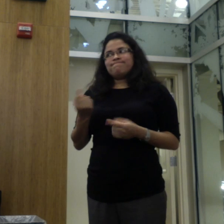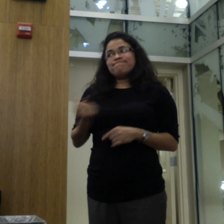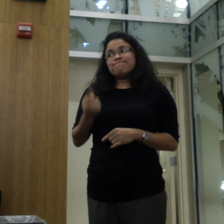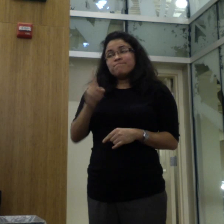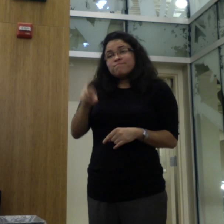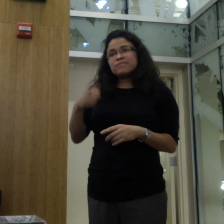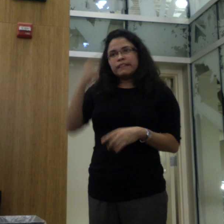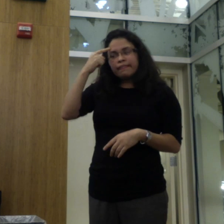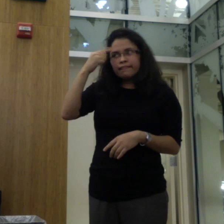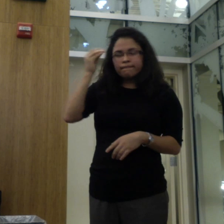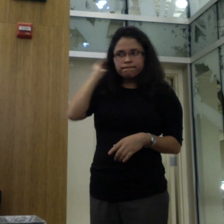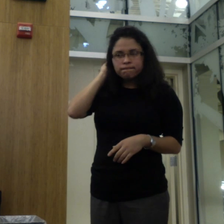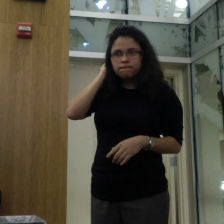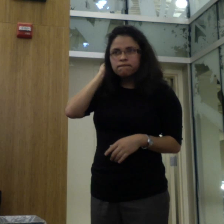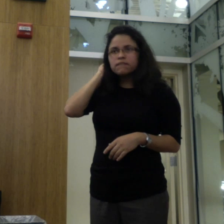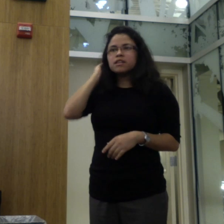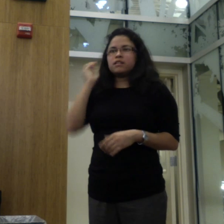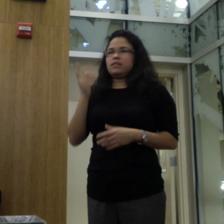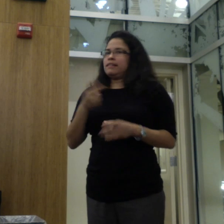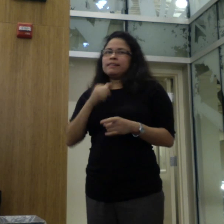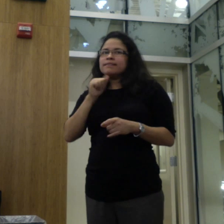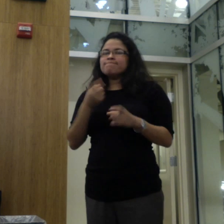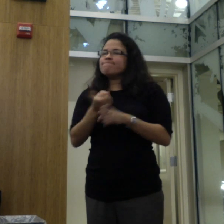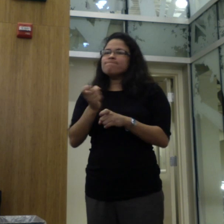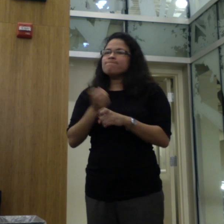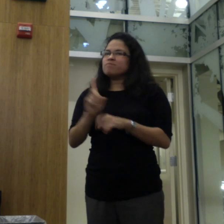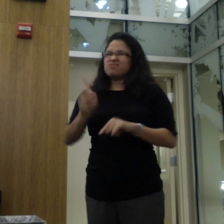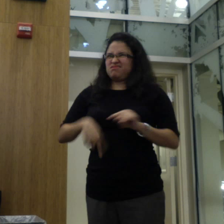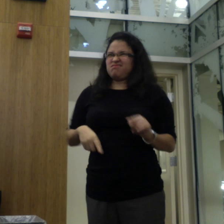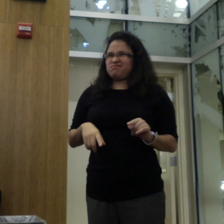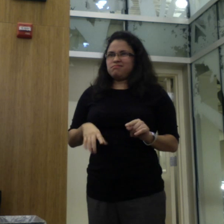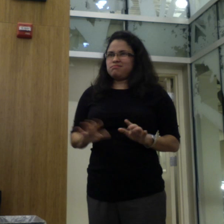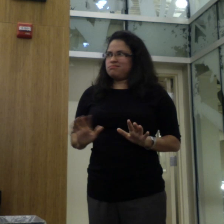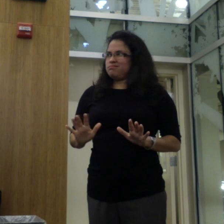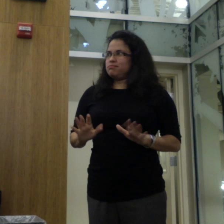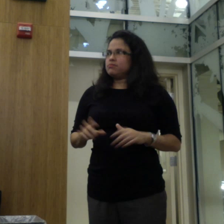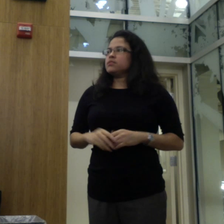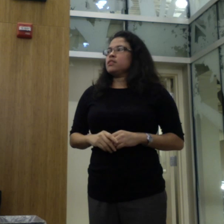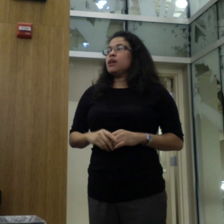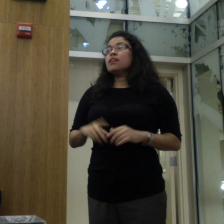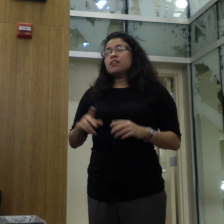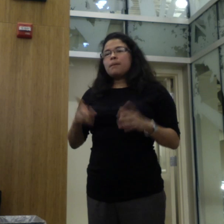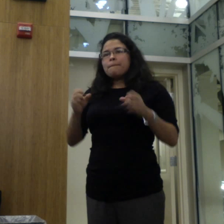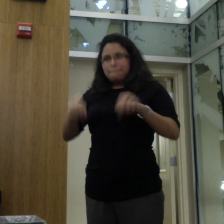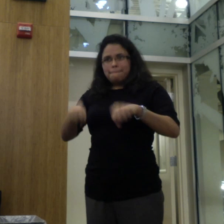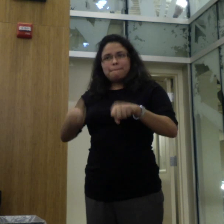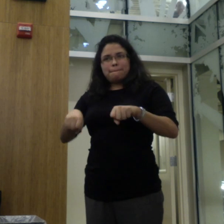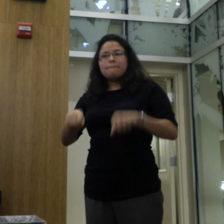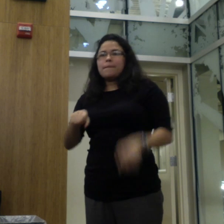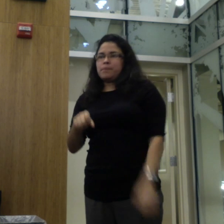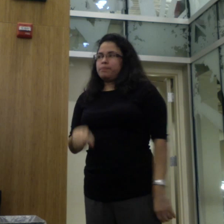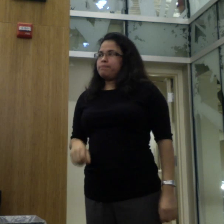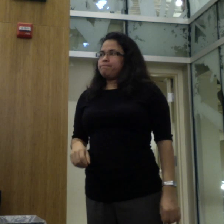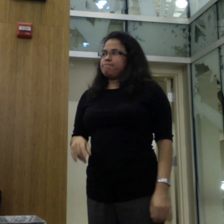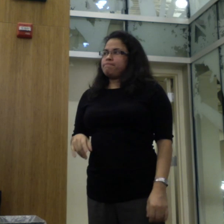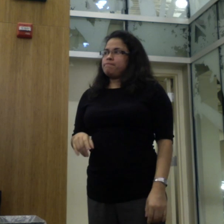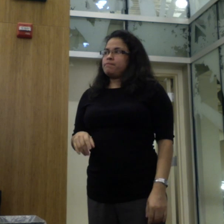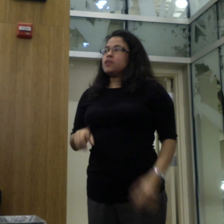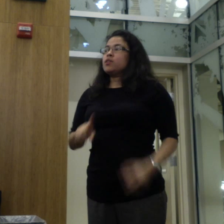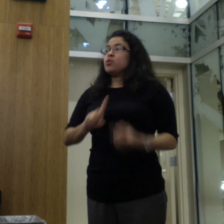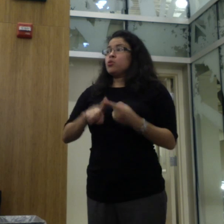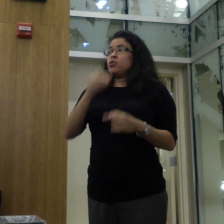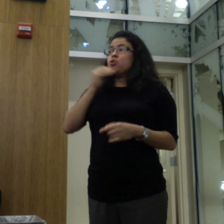to just think lightly on and joke about. But it is a potential. So when you guys go back home tonight